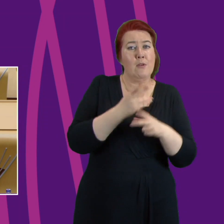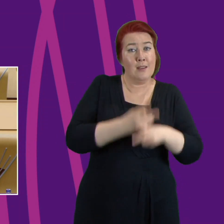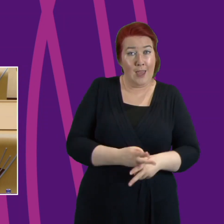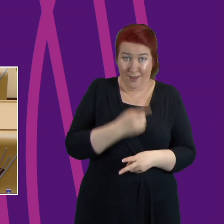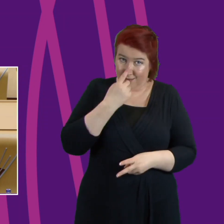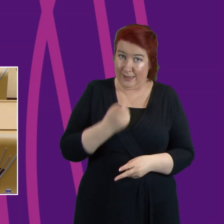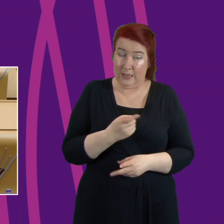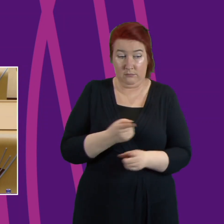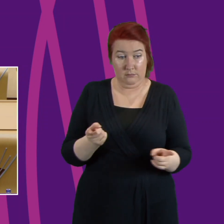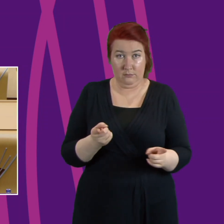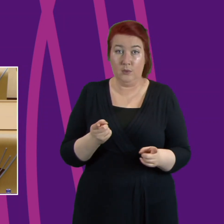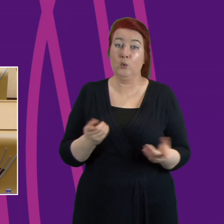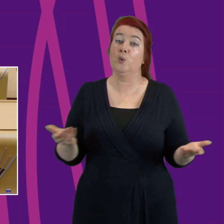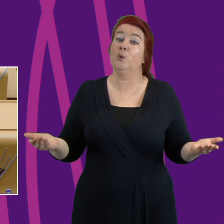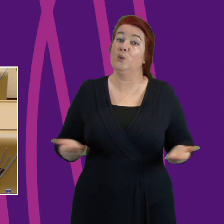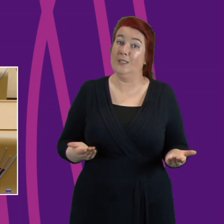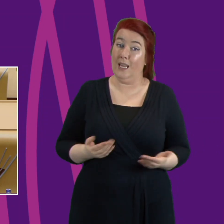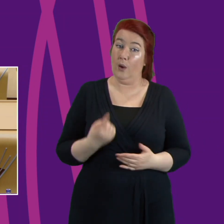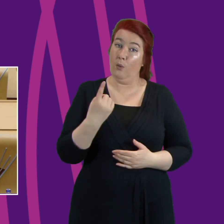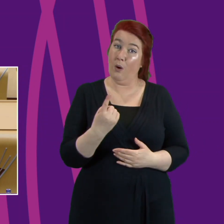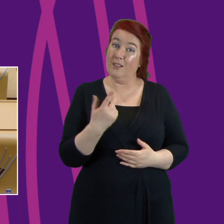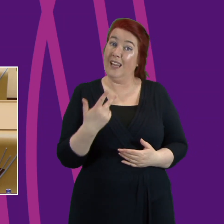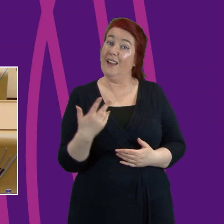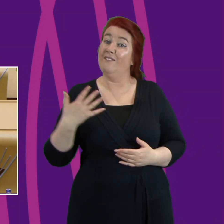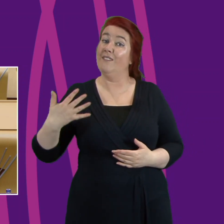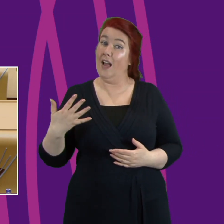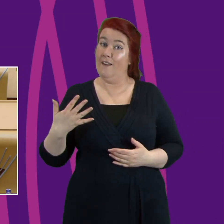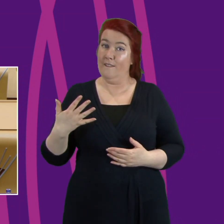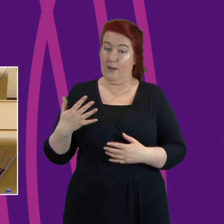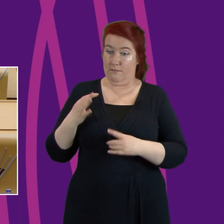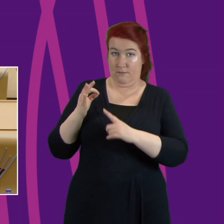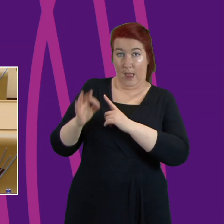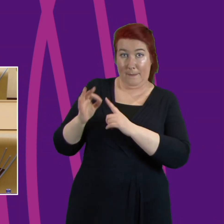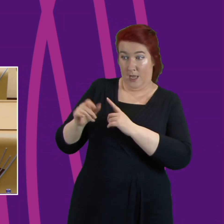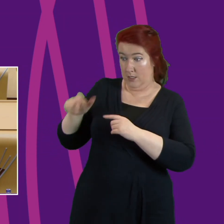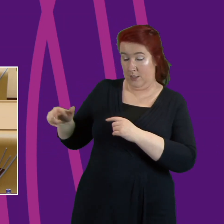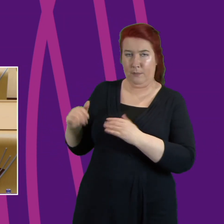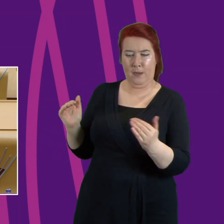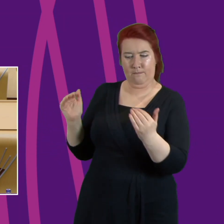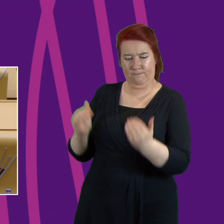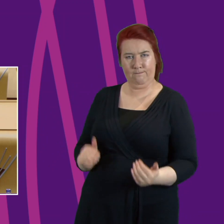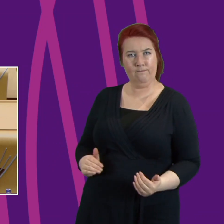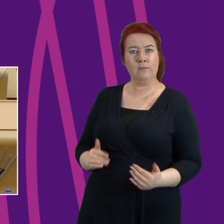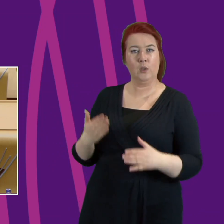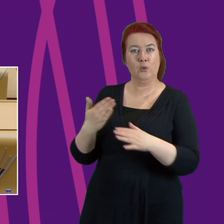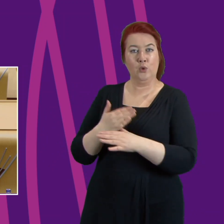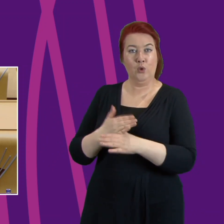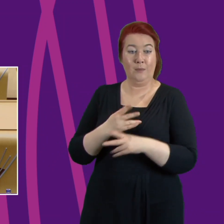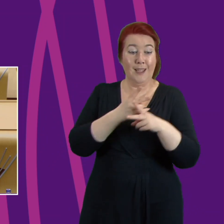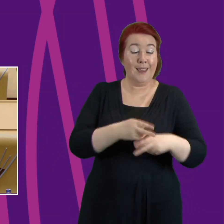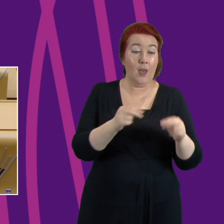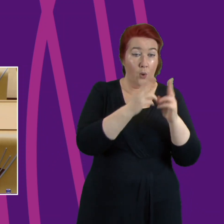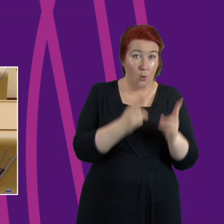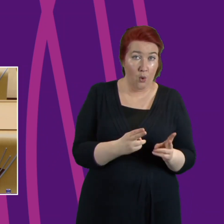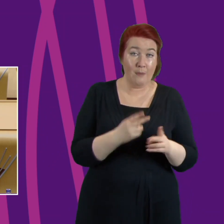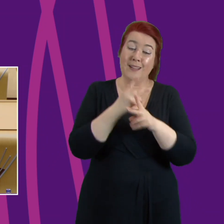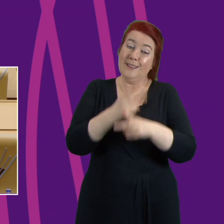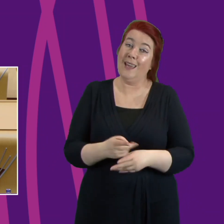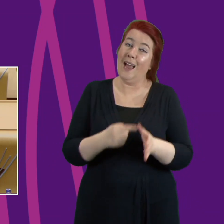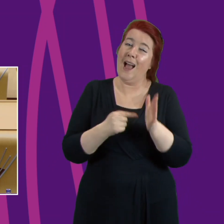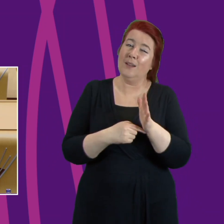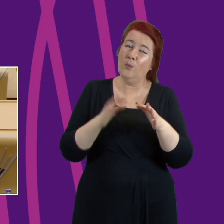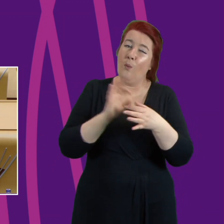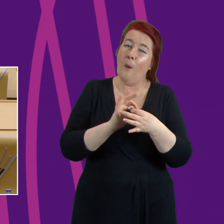as of today, 185 applicants have been matched into roles in care homes and care at home services, and a